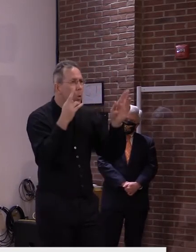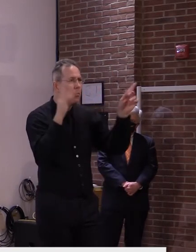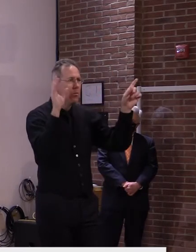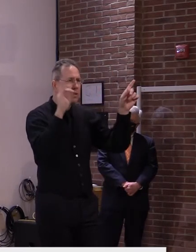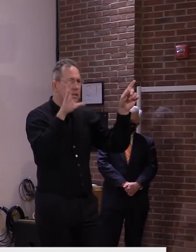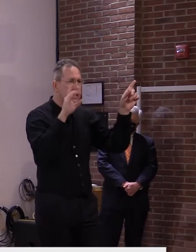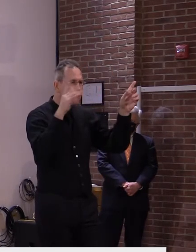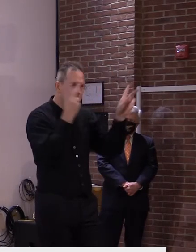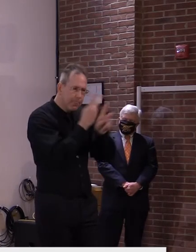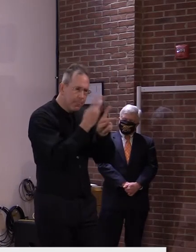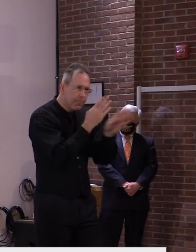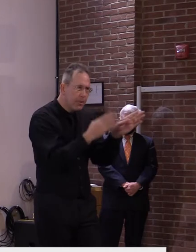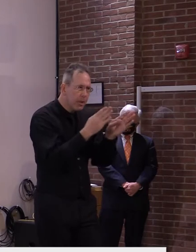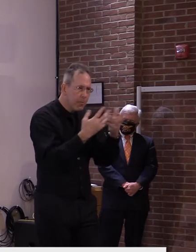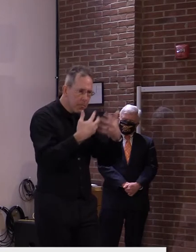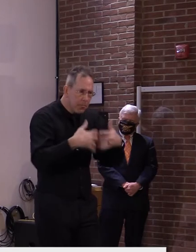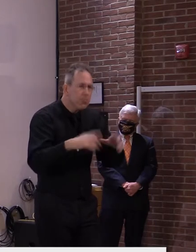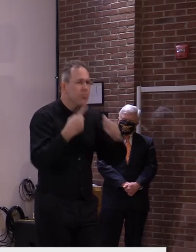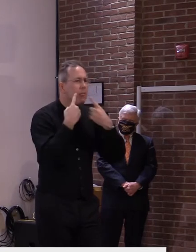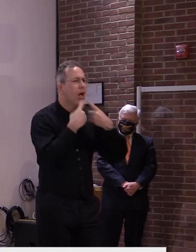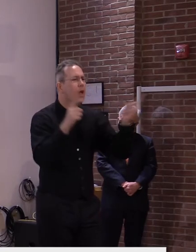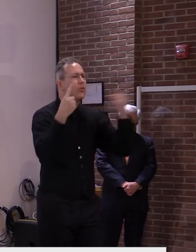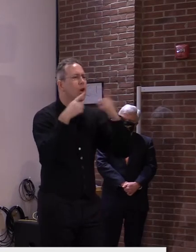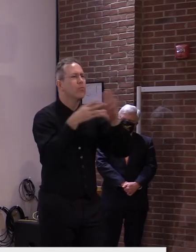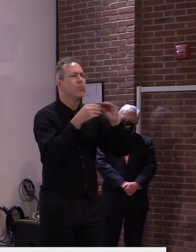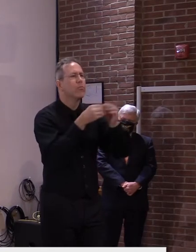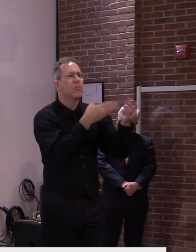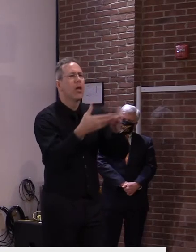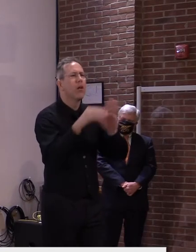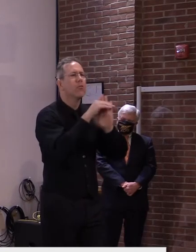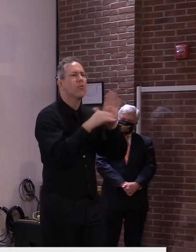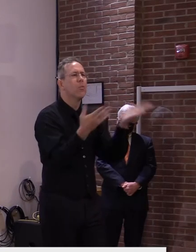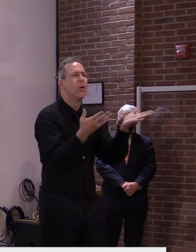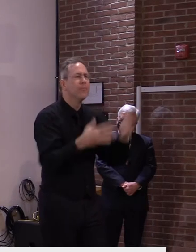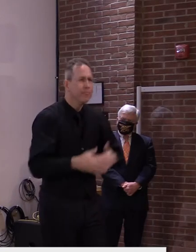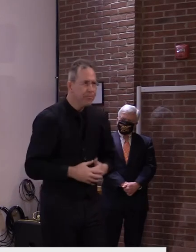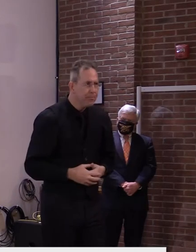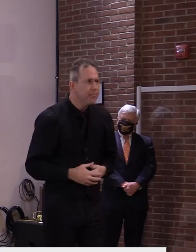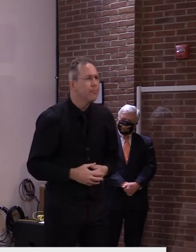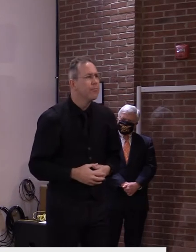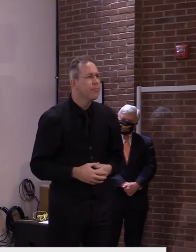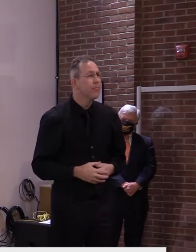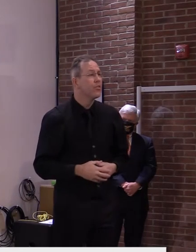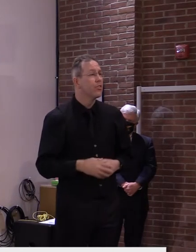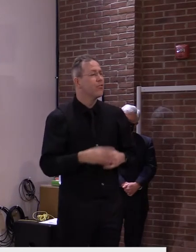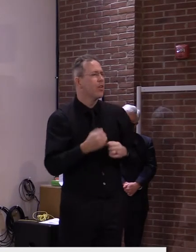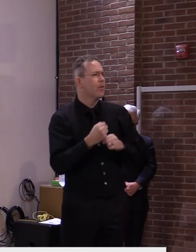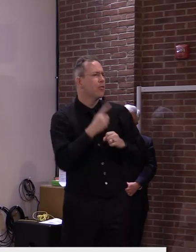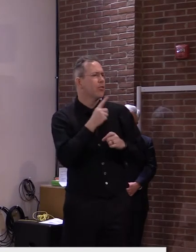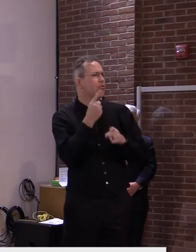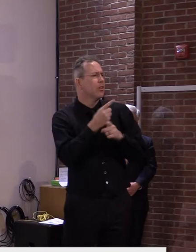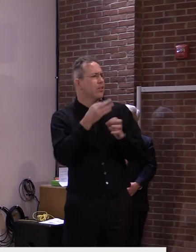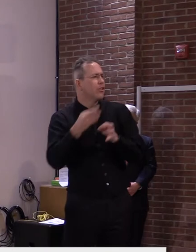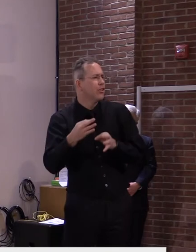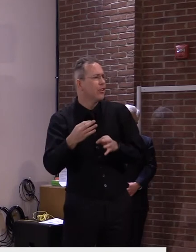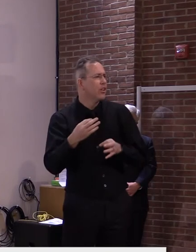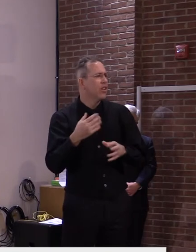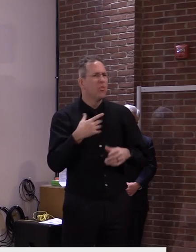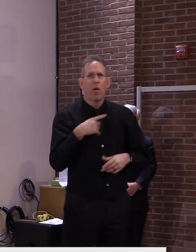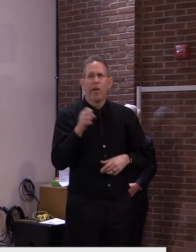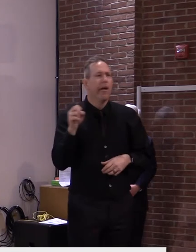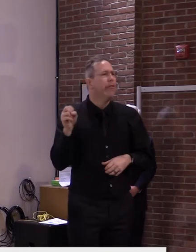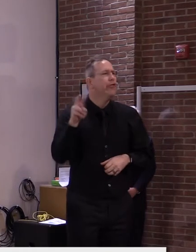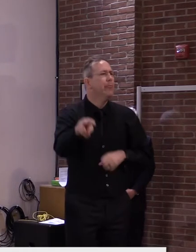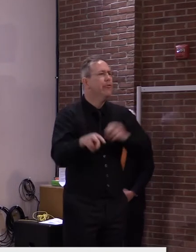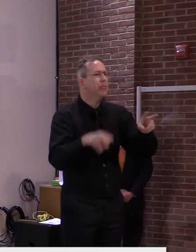really make the right decision, and not just make it in isolation necessarily, but make it